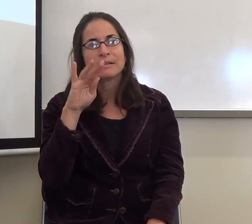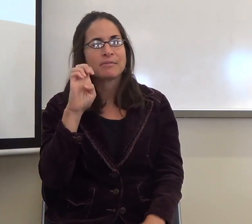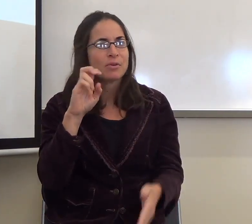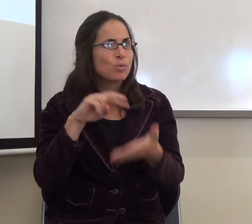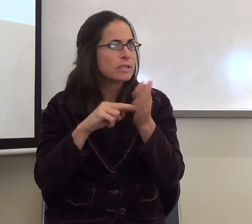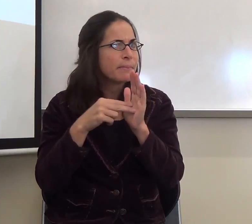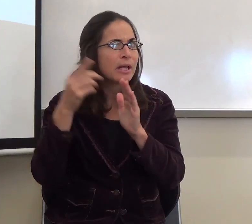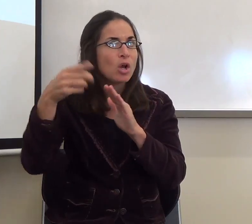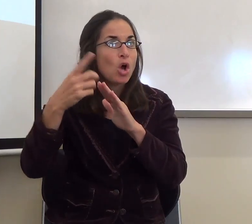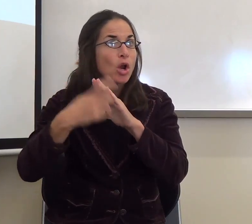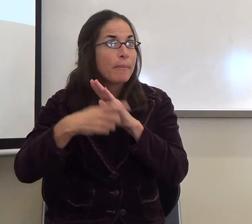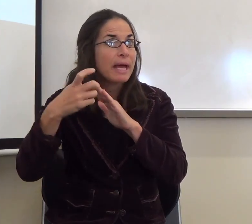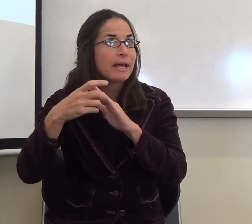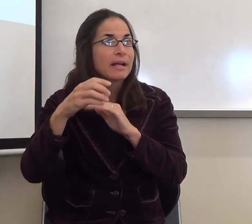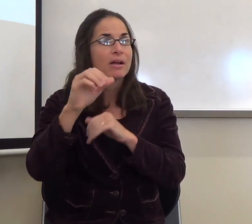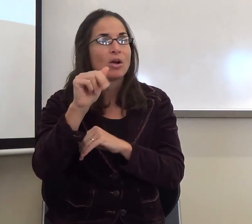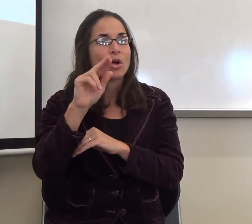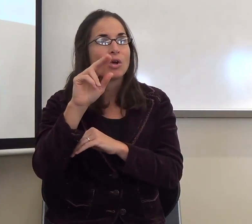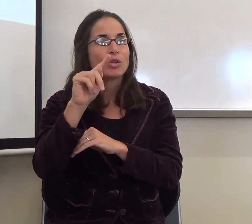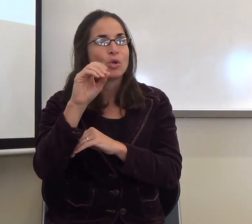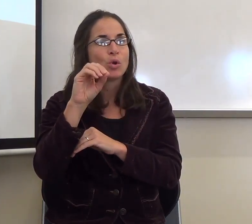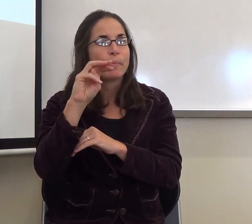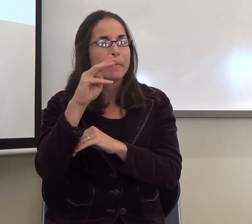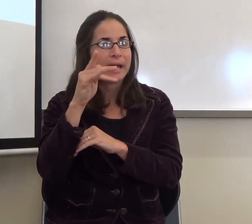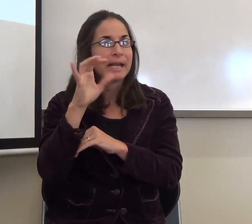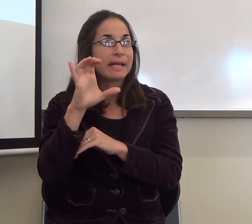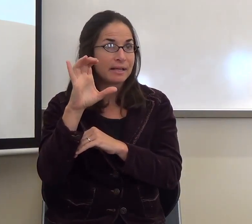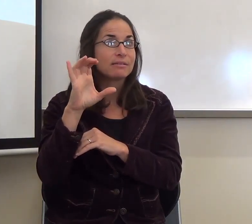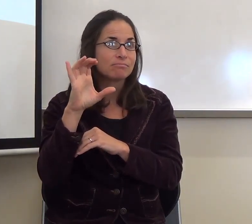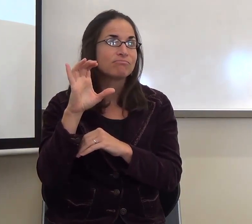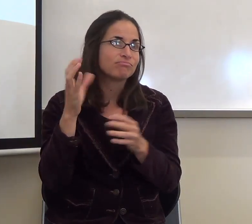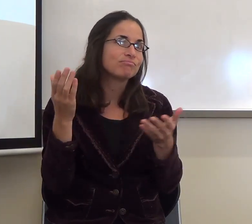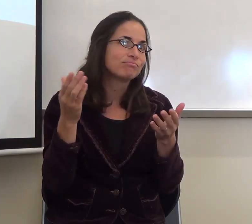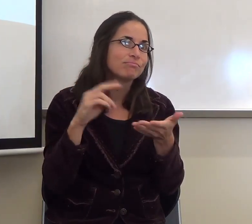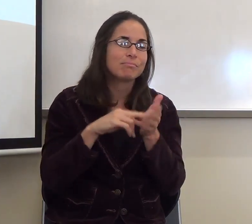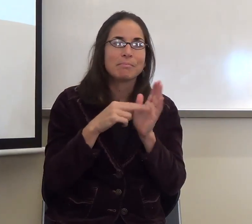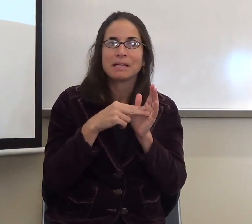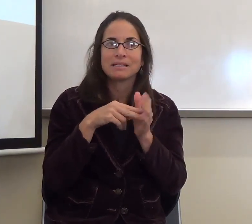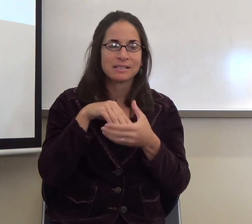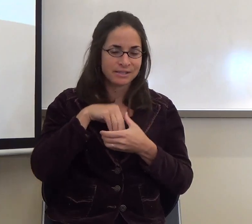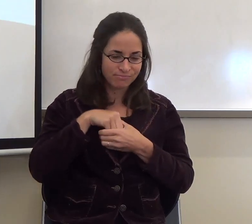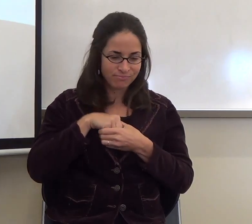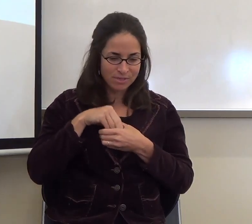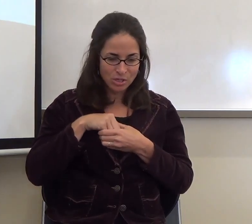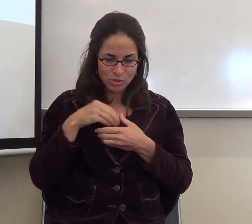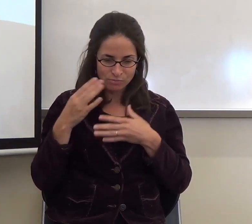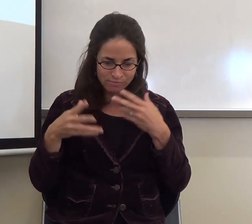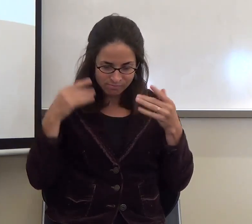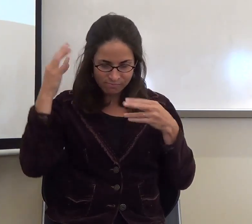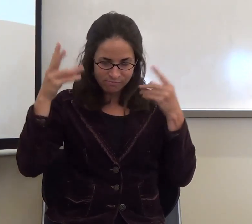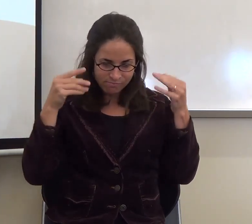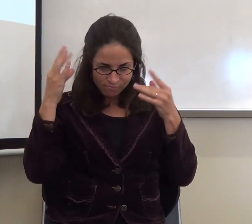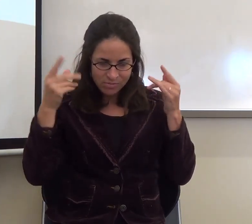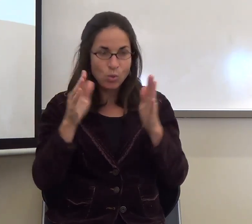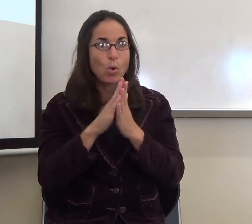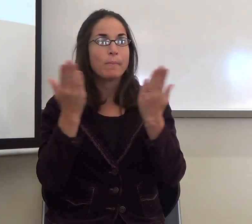Automatic? Yeah, automatic, exactly. Yeah, that you are generating, that when you open a book,